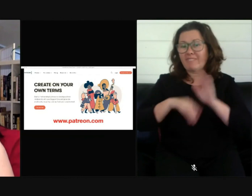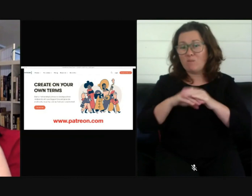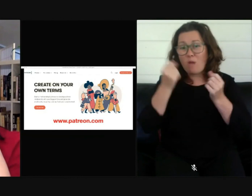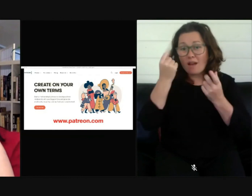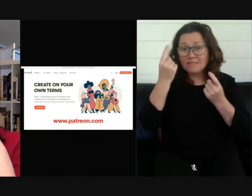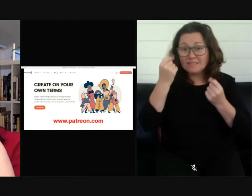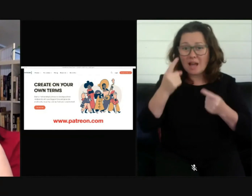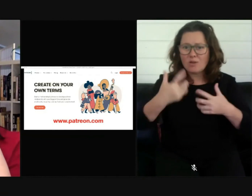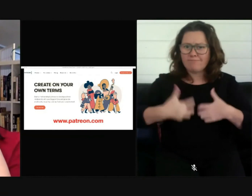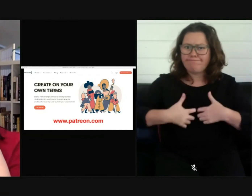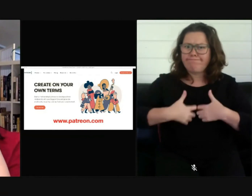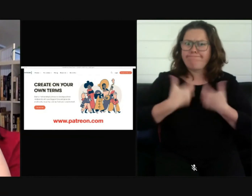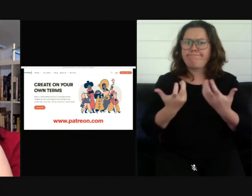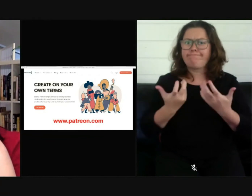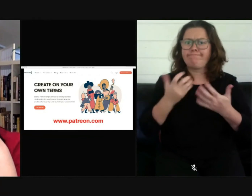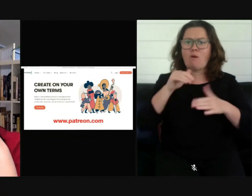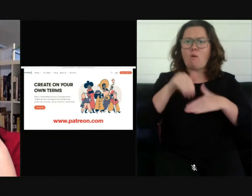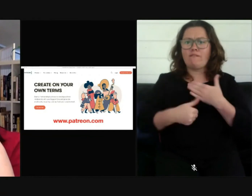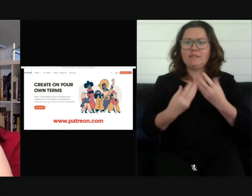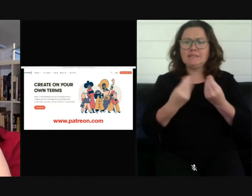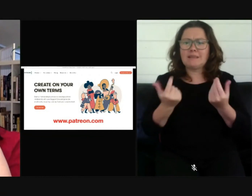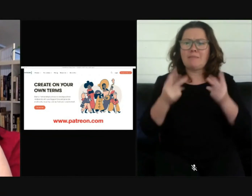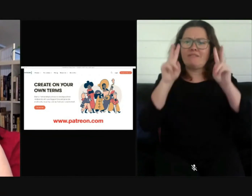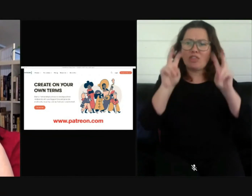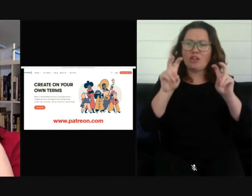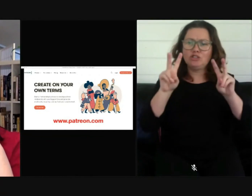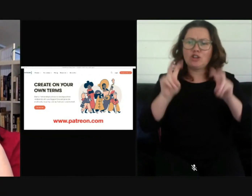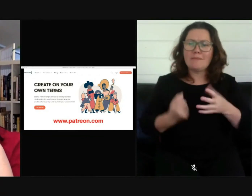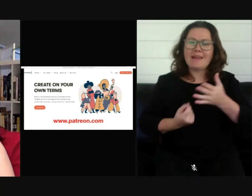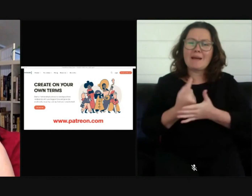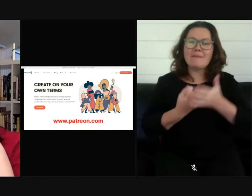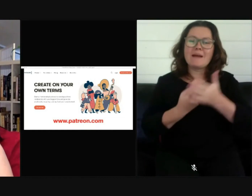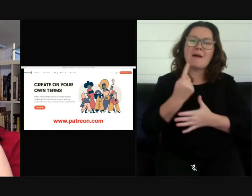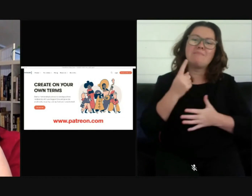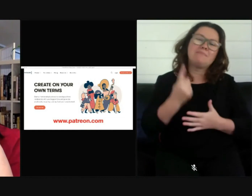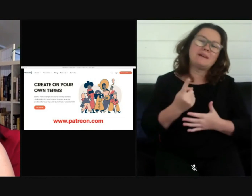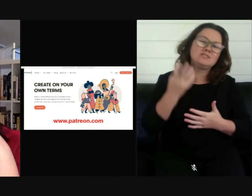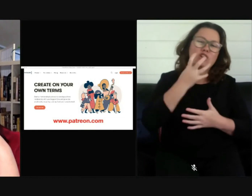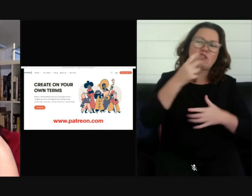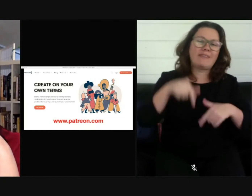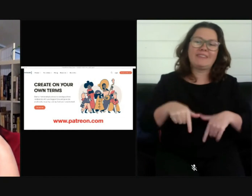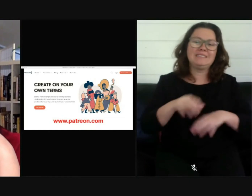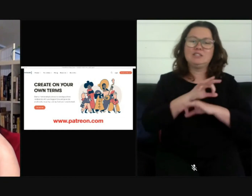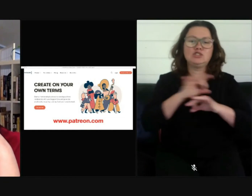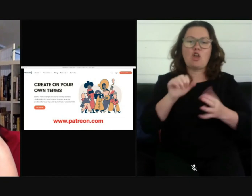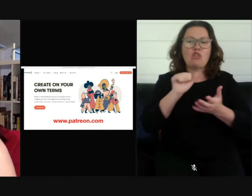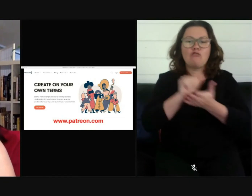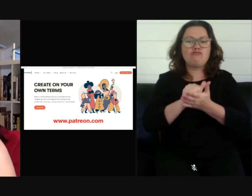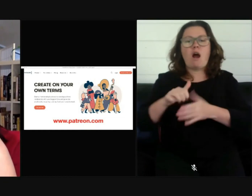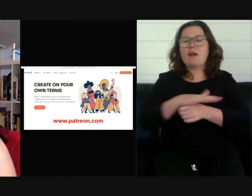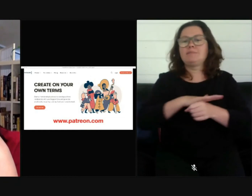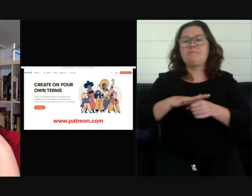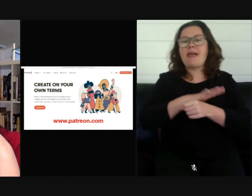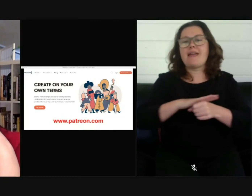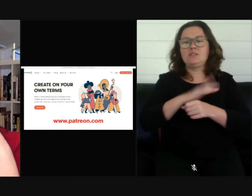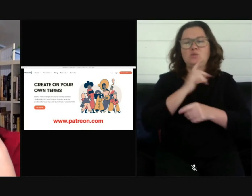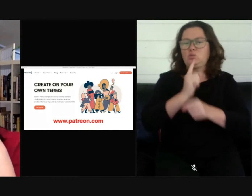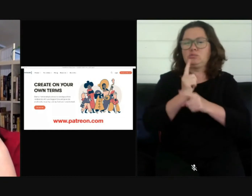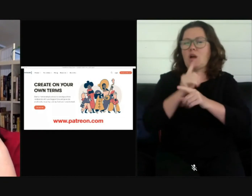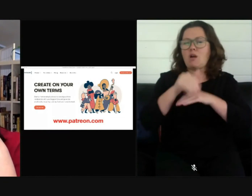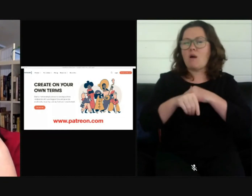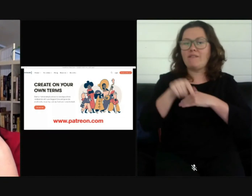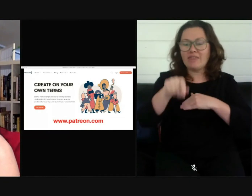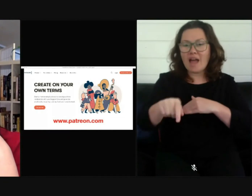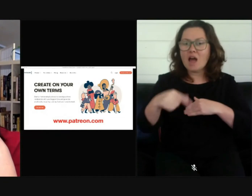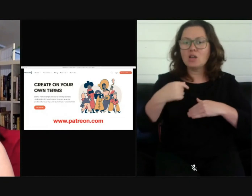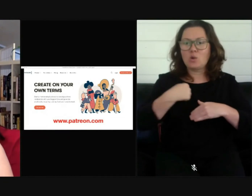that are coming up, but I'm afraid this isn't the platform for it. We're just trying to share as many resources and supports as we can. There are plenty of places